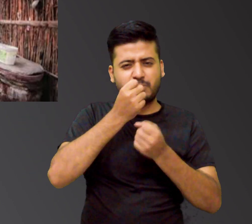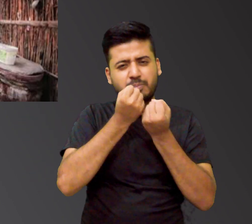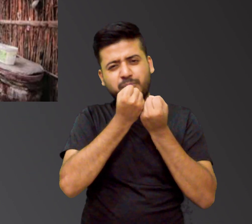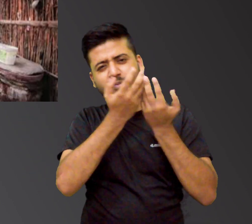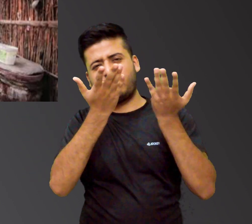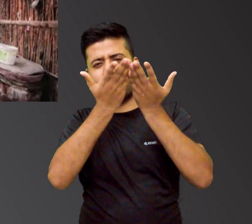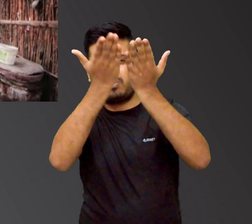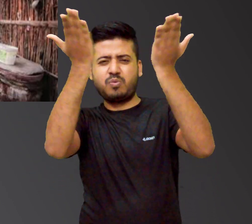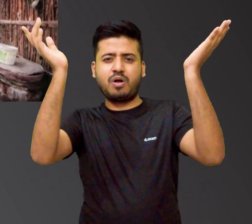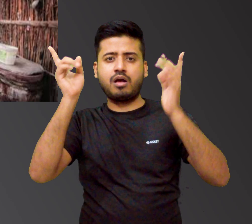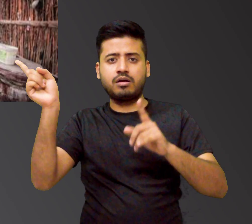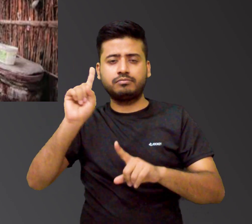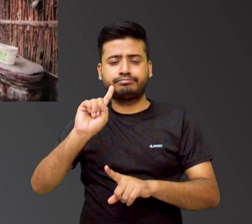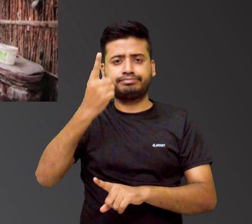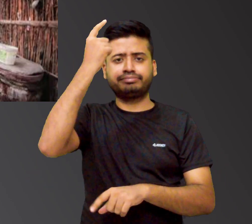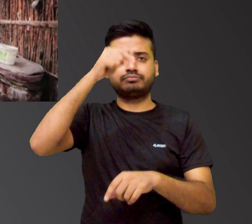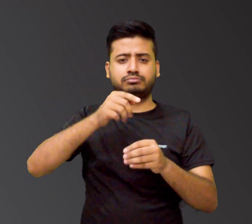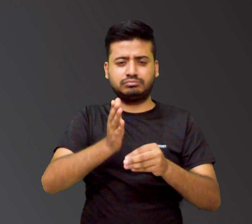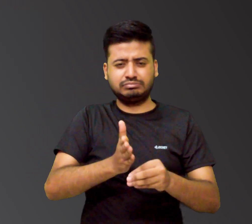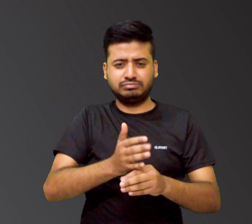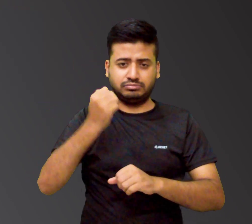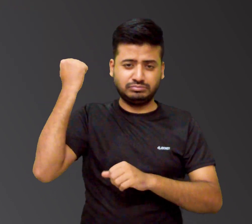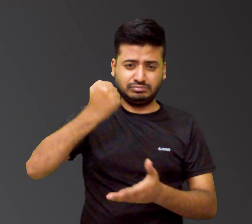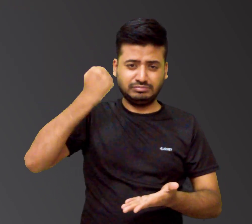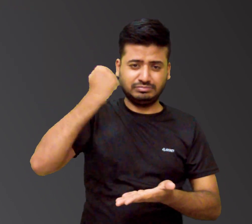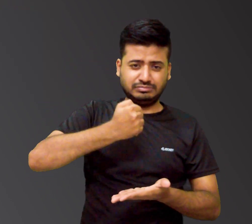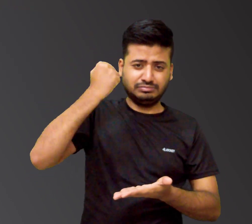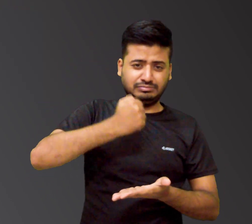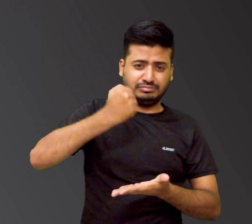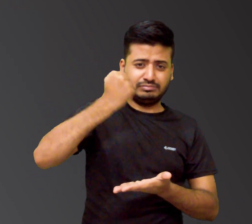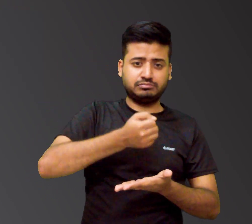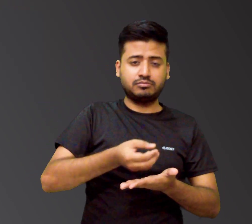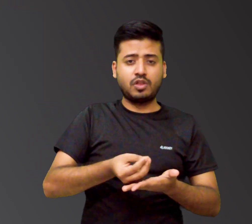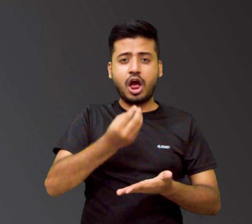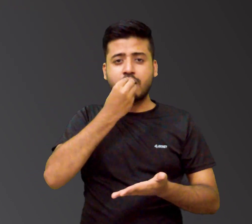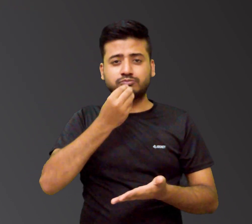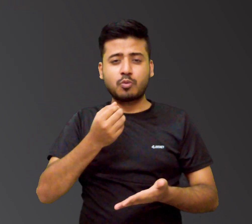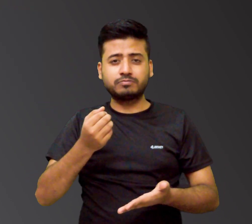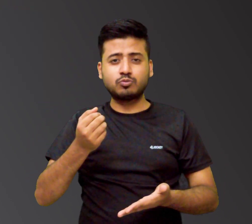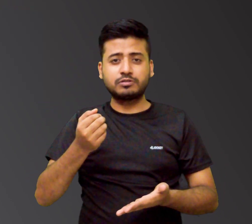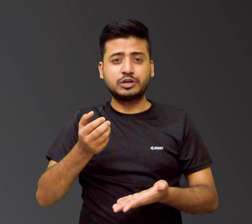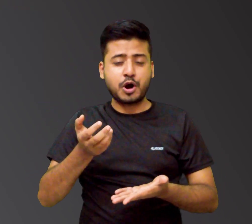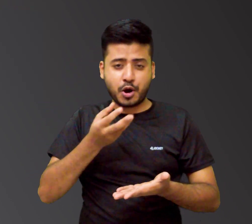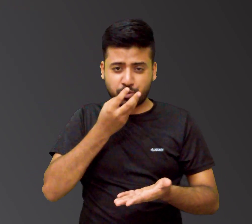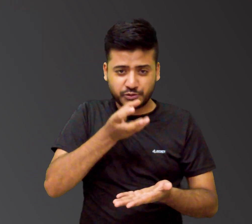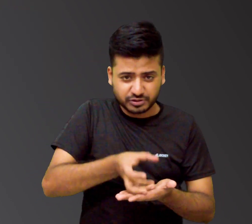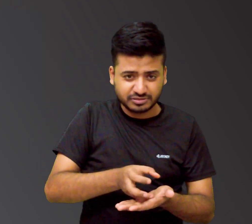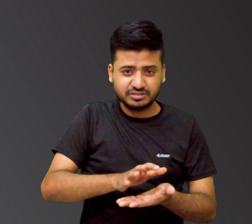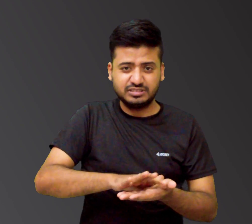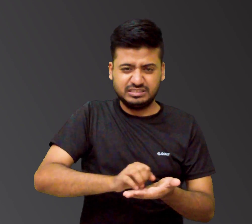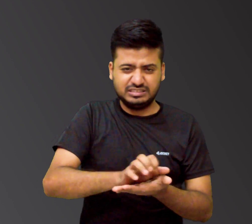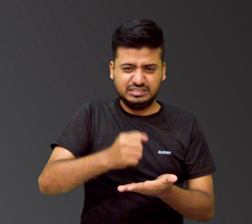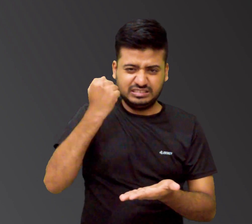simpler nutrients. Chewing on grains and spitting them out is a low-tech and ancient means of starch conversion for beer